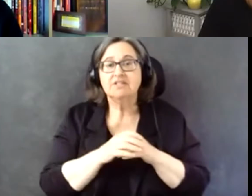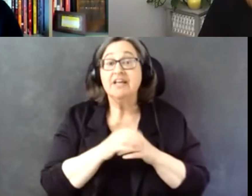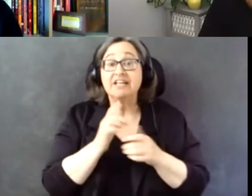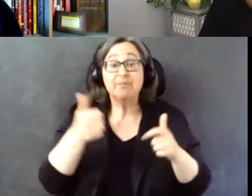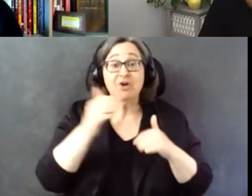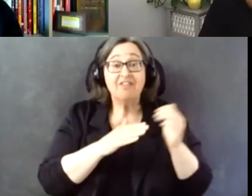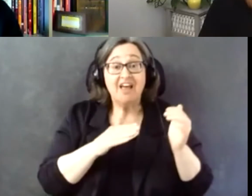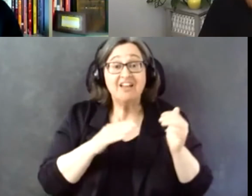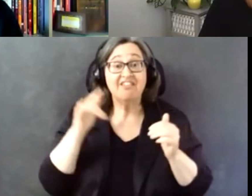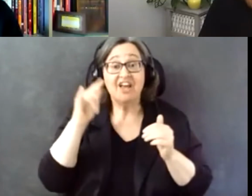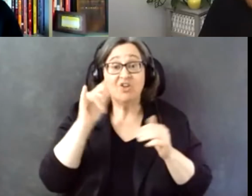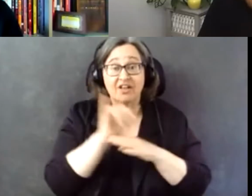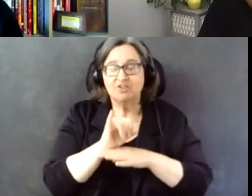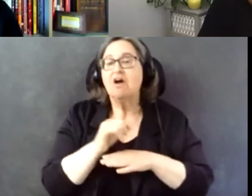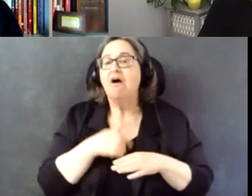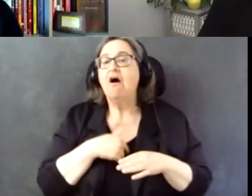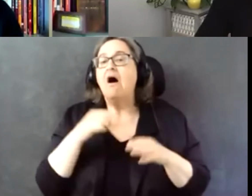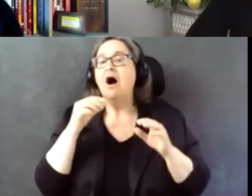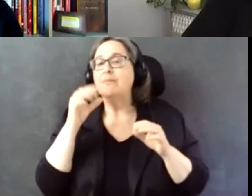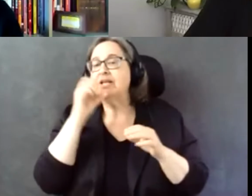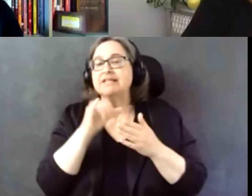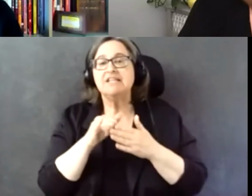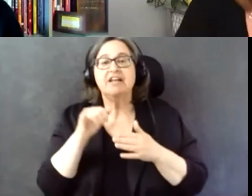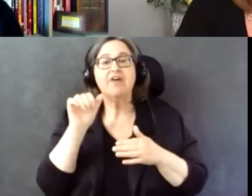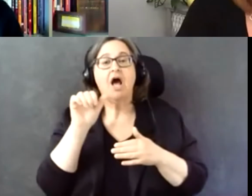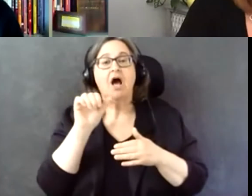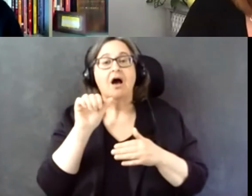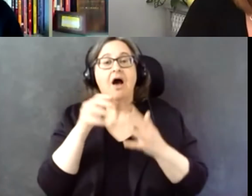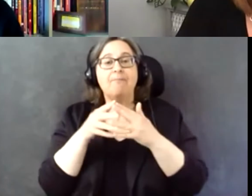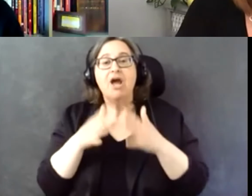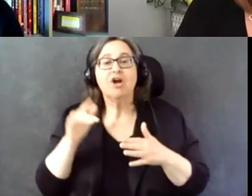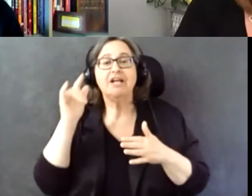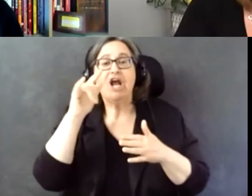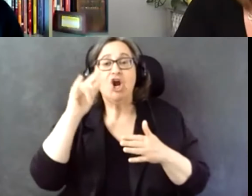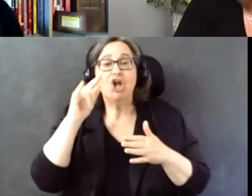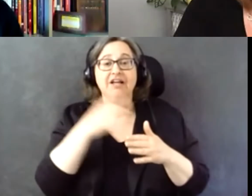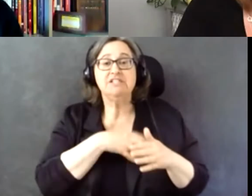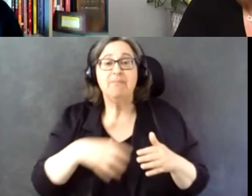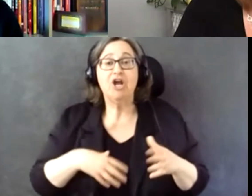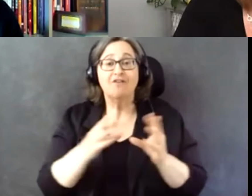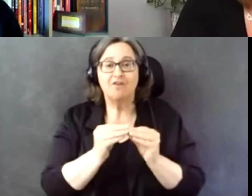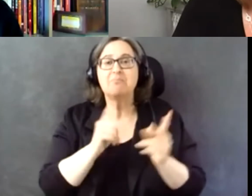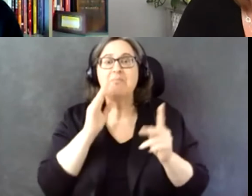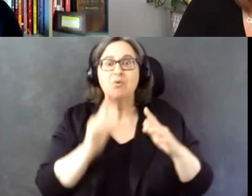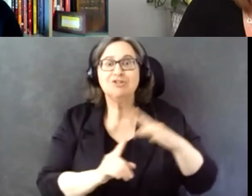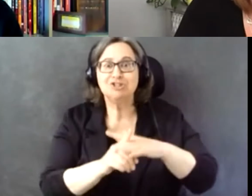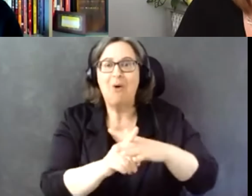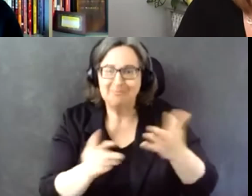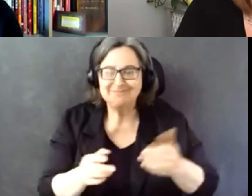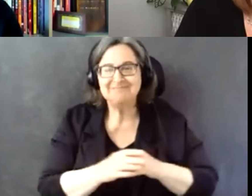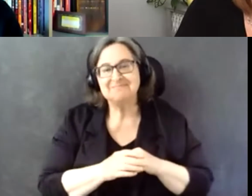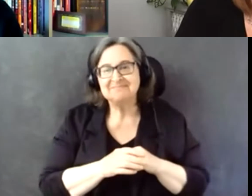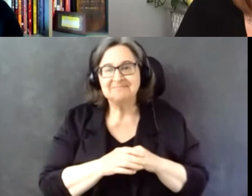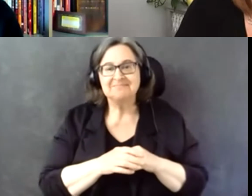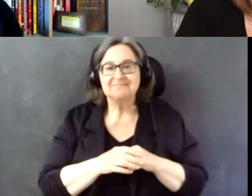american airlines had a mayor for them right everyone would show up right right so um you know i think that